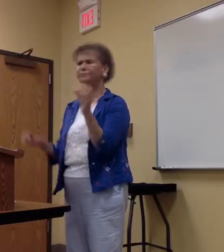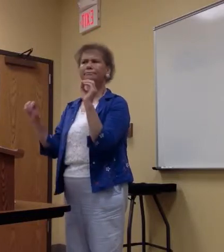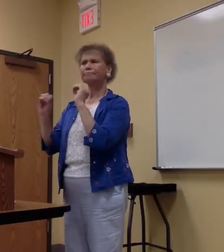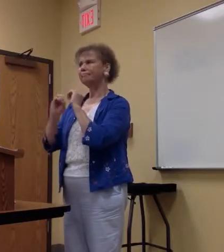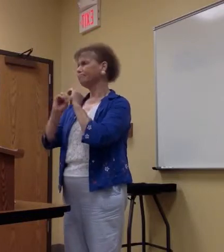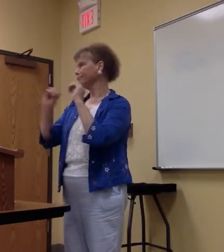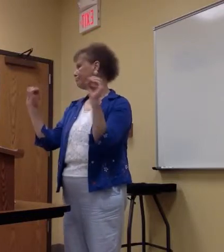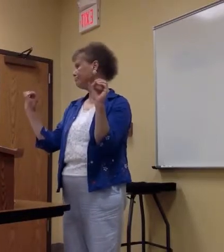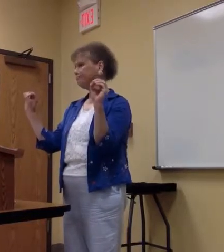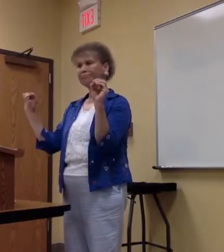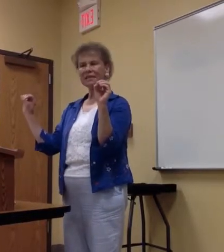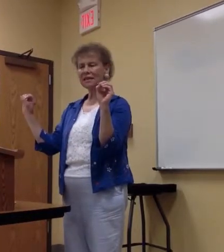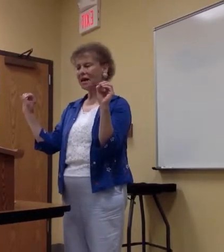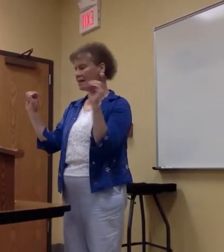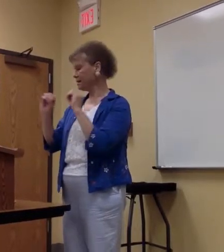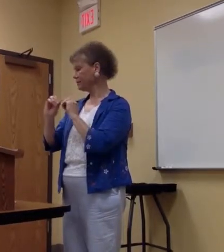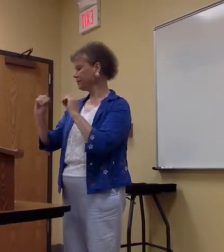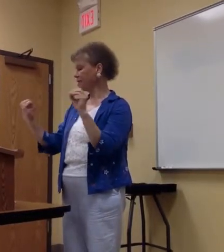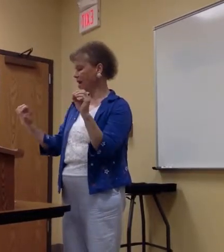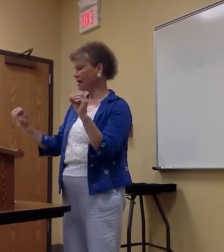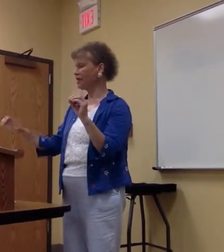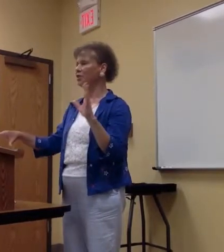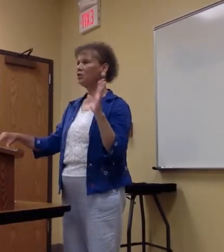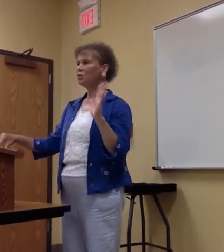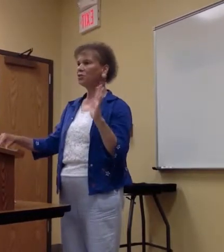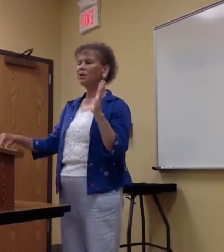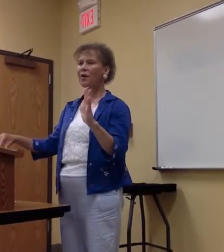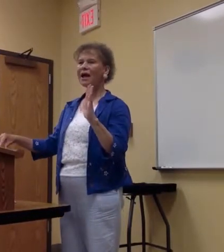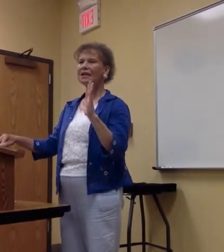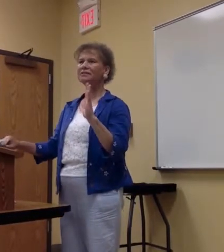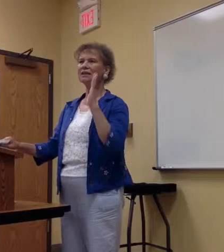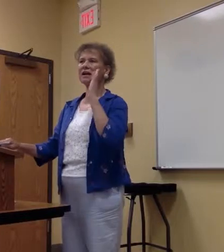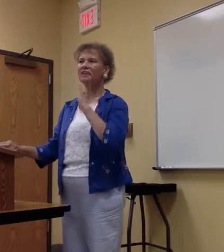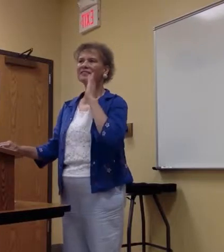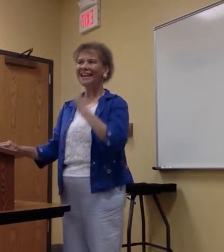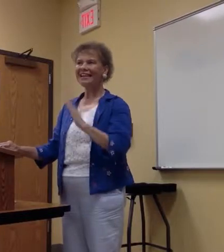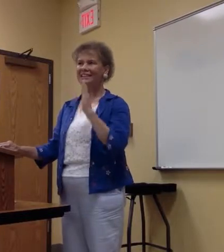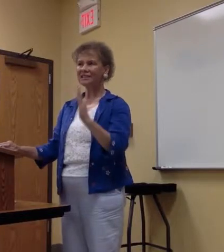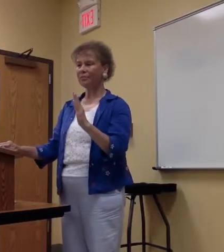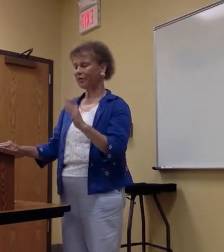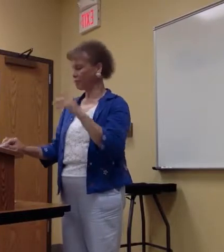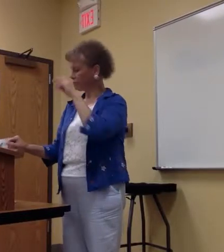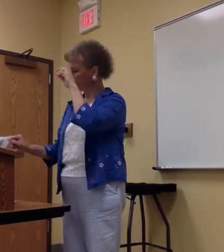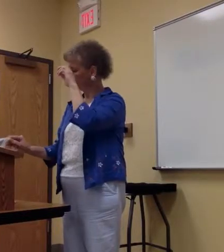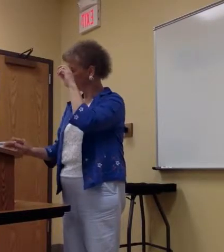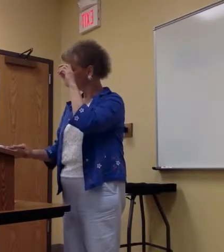None. None. 3 ways of negating something. Giving a negative response.